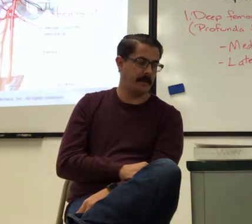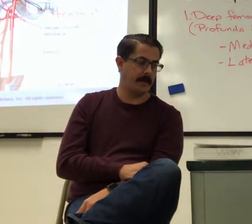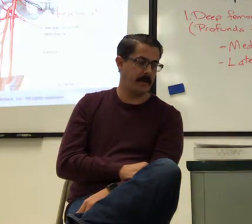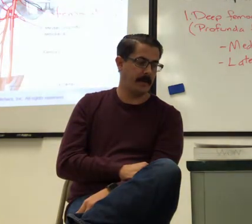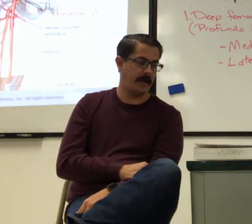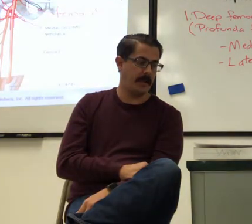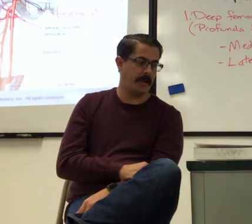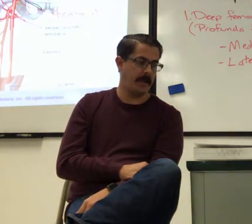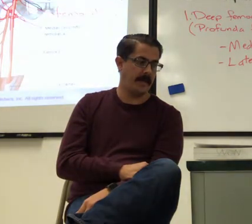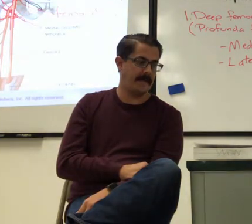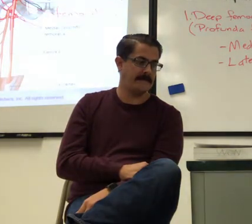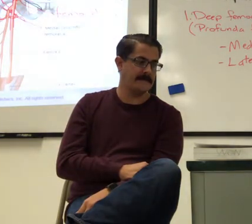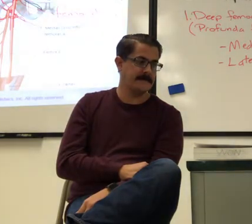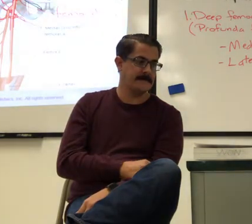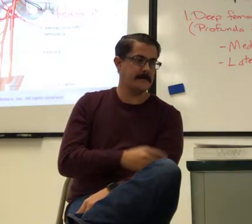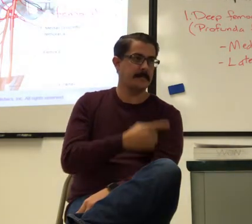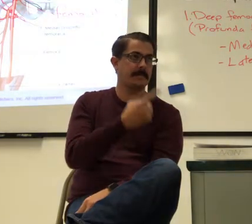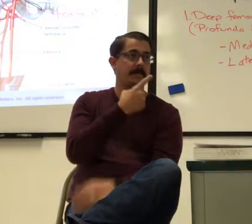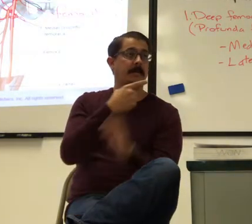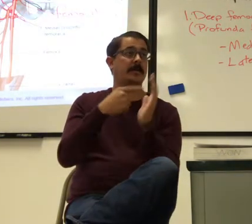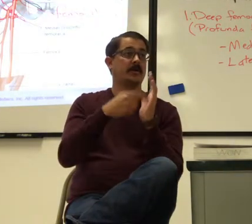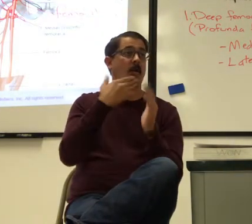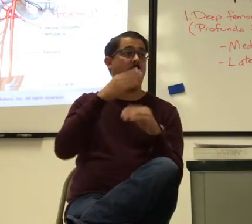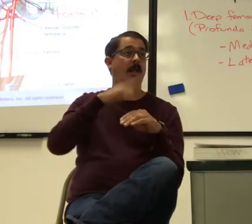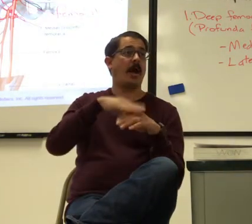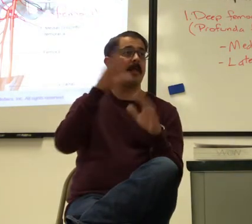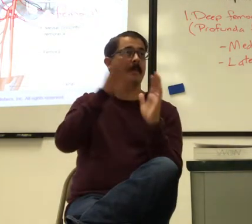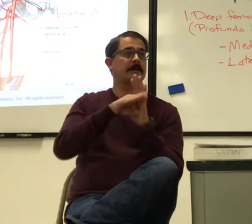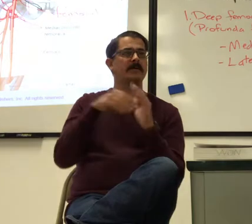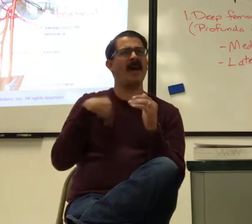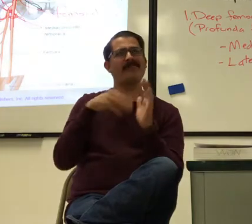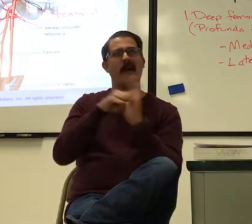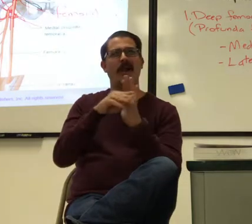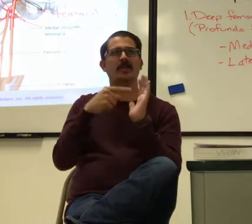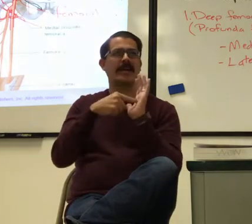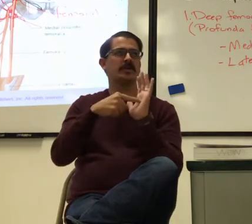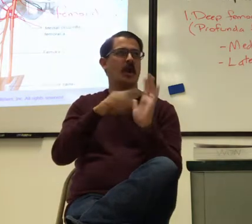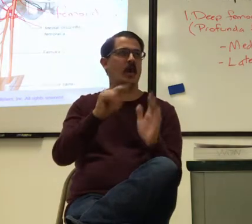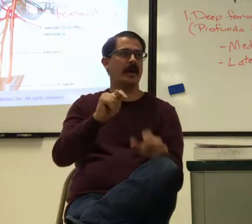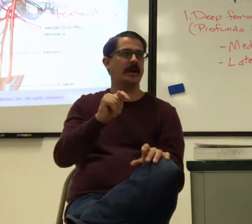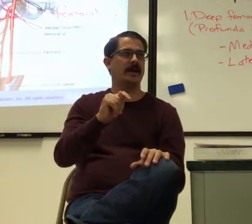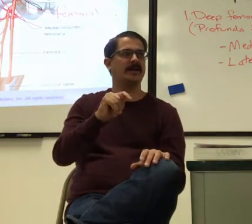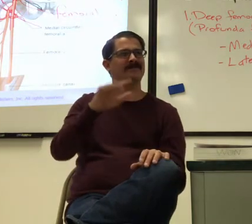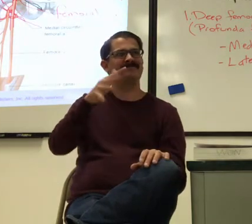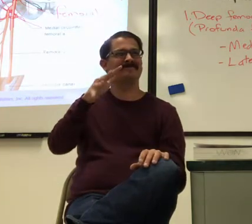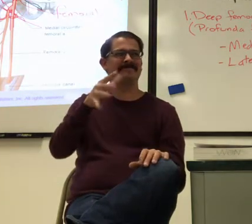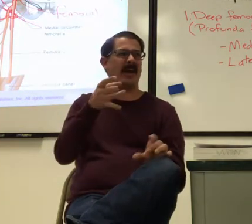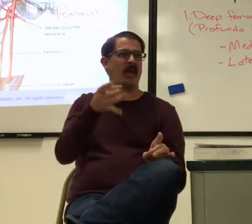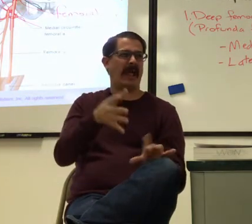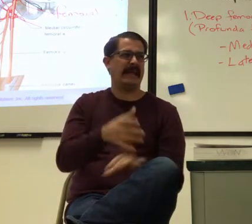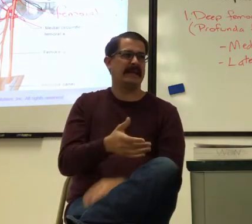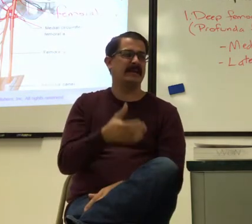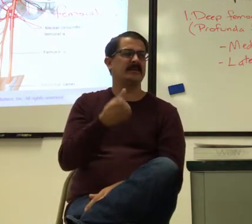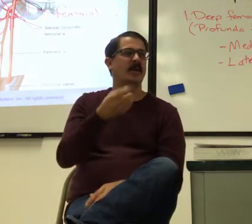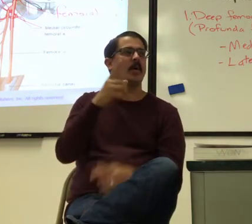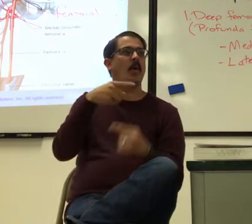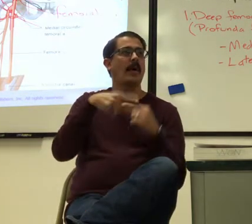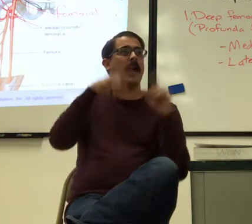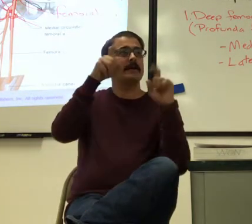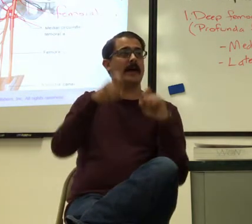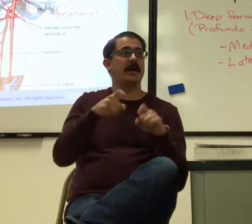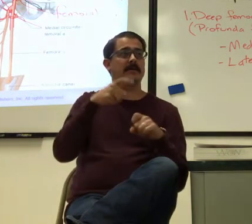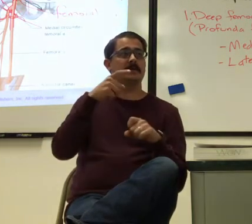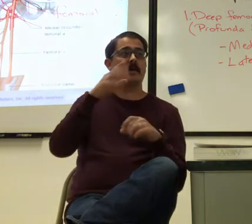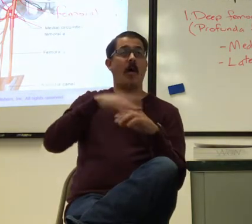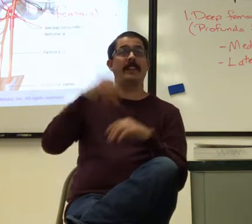These ones are shown well on this picture. We do have models that show it. Kind of don't like them. So when I test on these, I